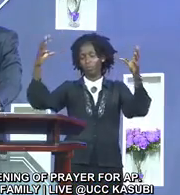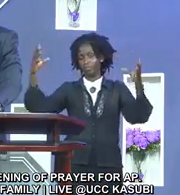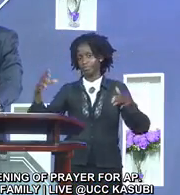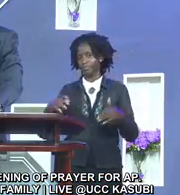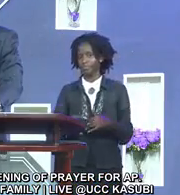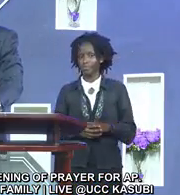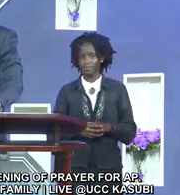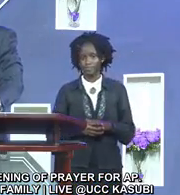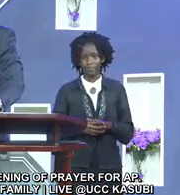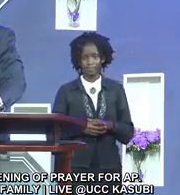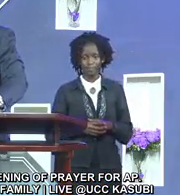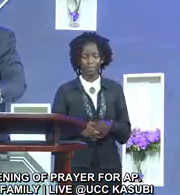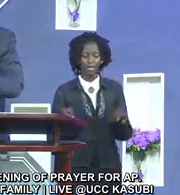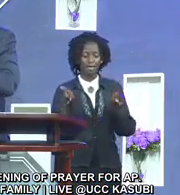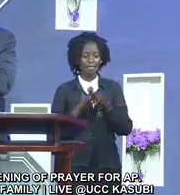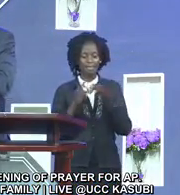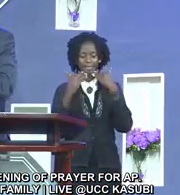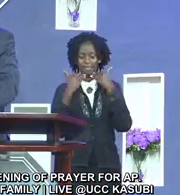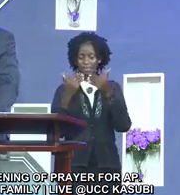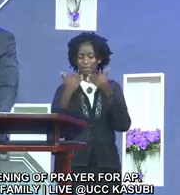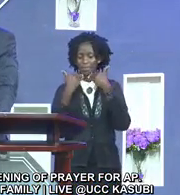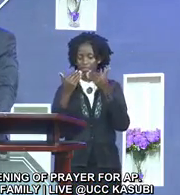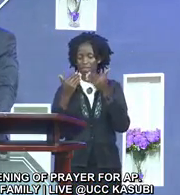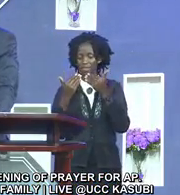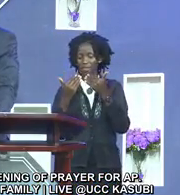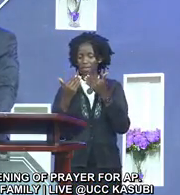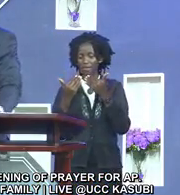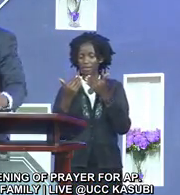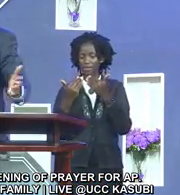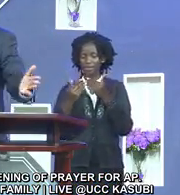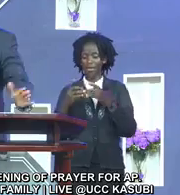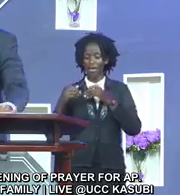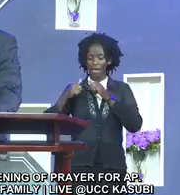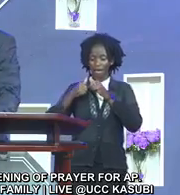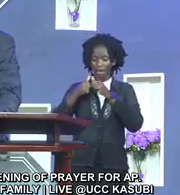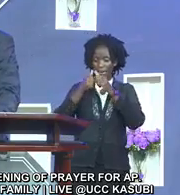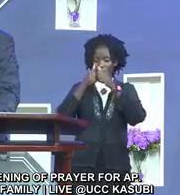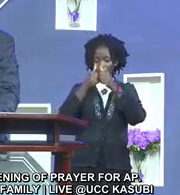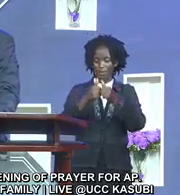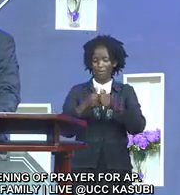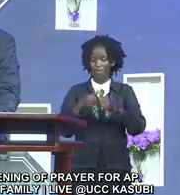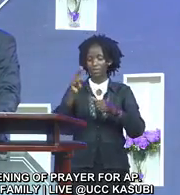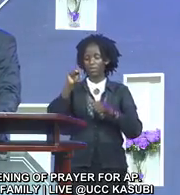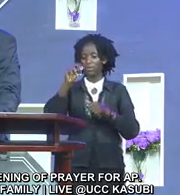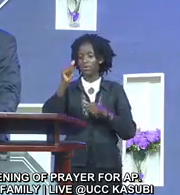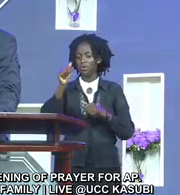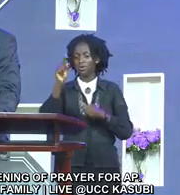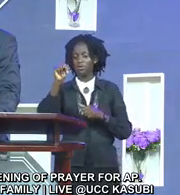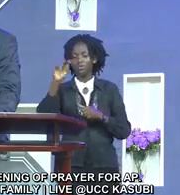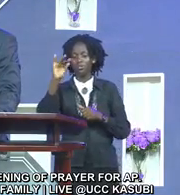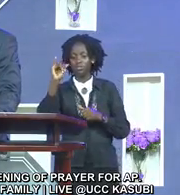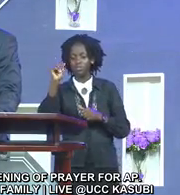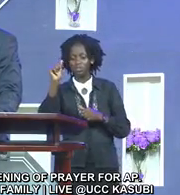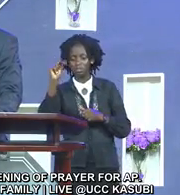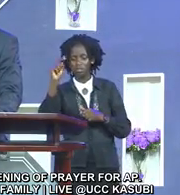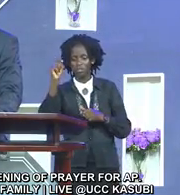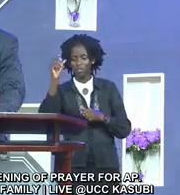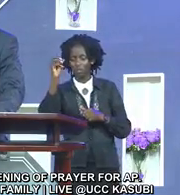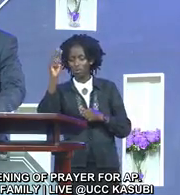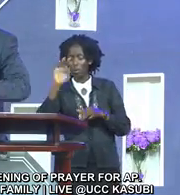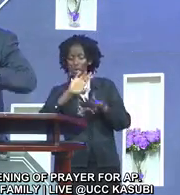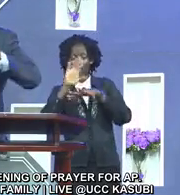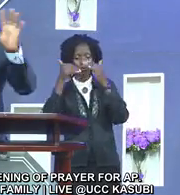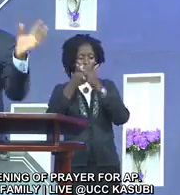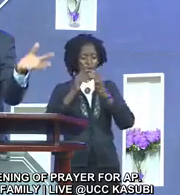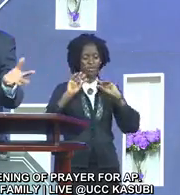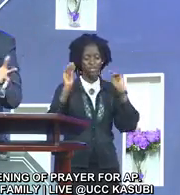Ephraim Muganzi, we want to thank Apostle Ephraim Muganzi and the entire